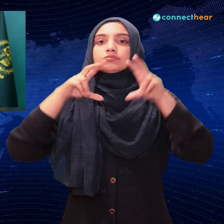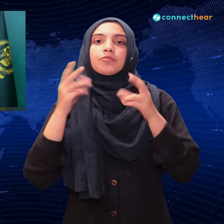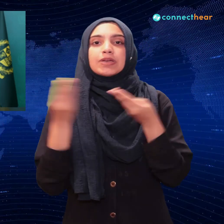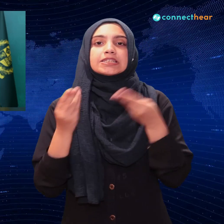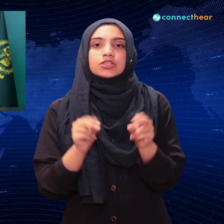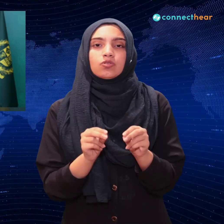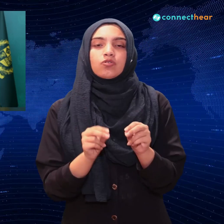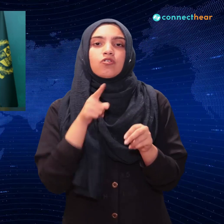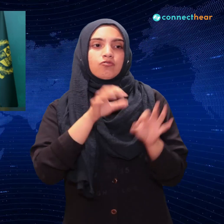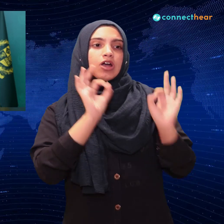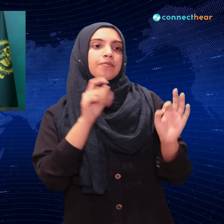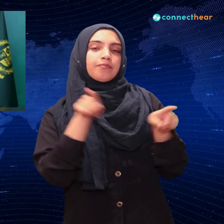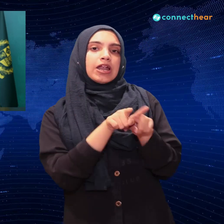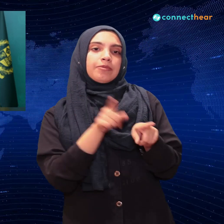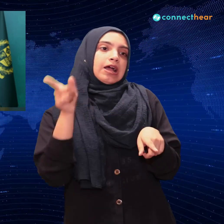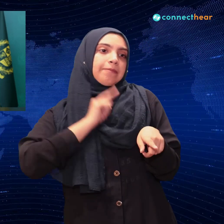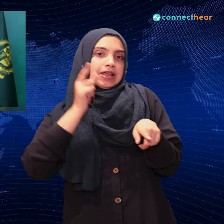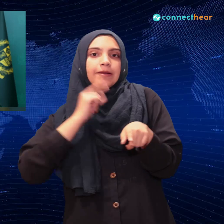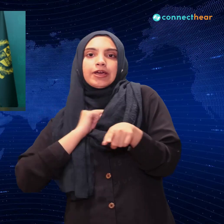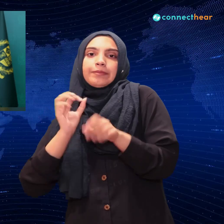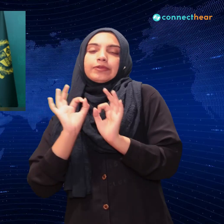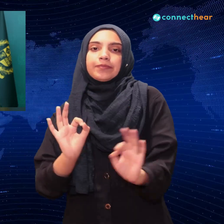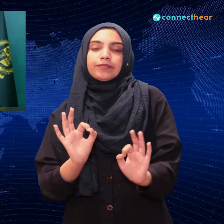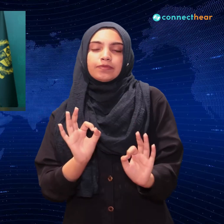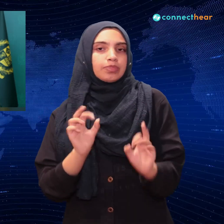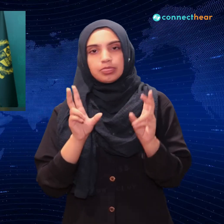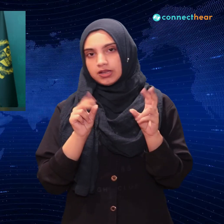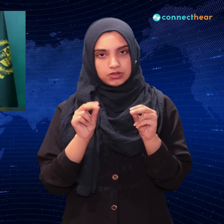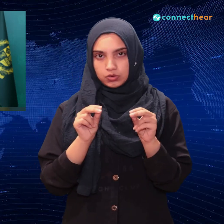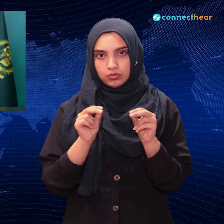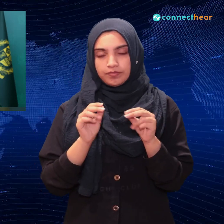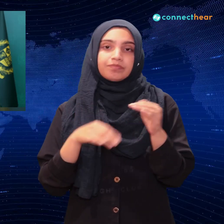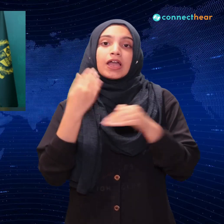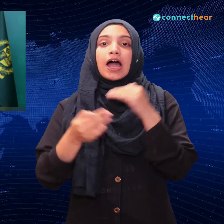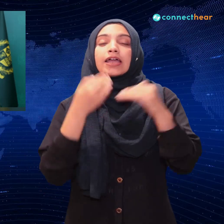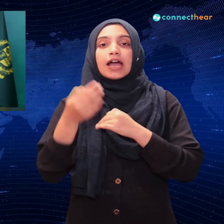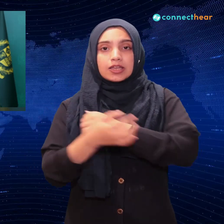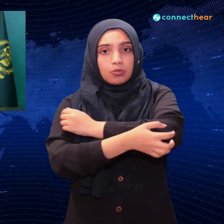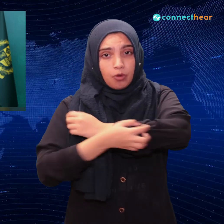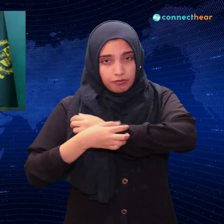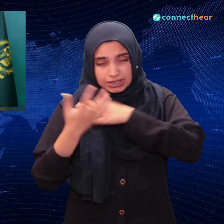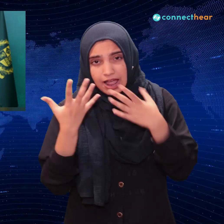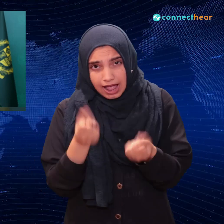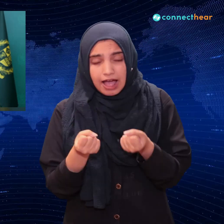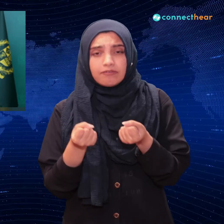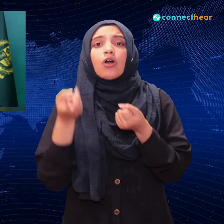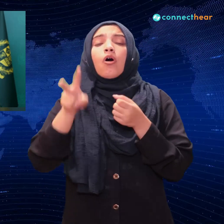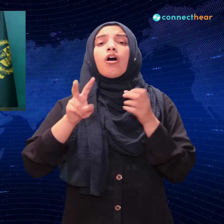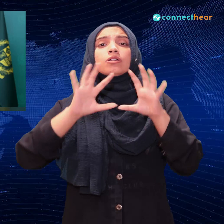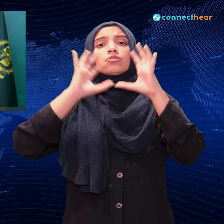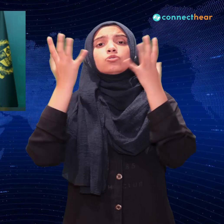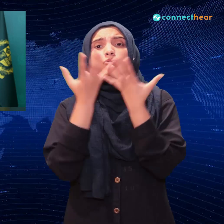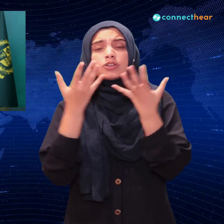few wealthy islands in the sea of poverty will also turn into a global calamity